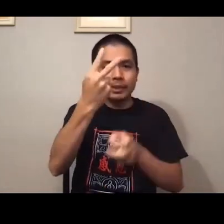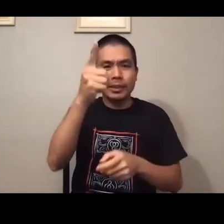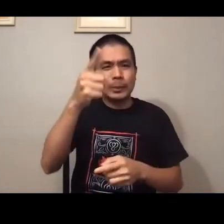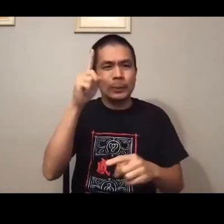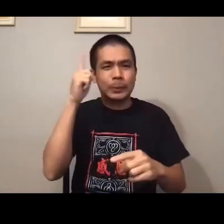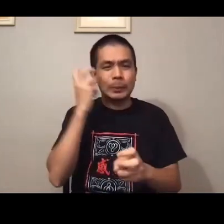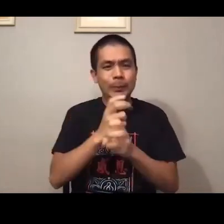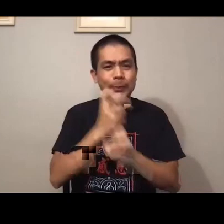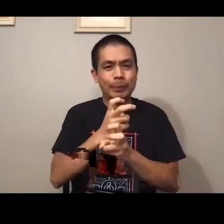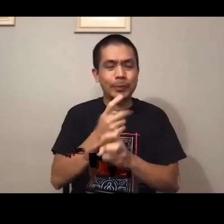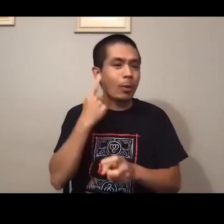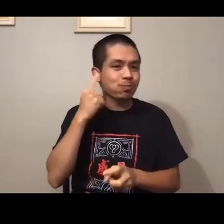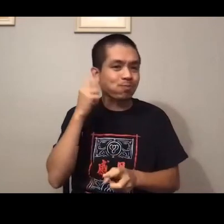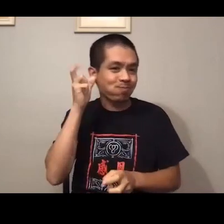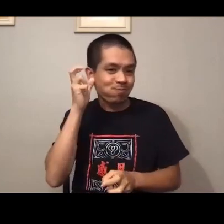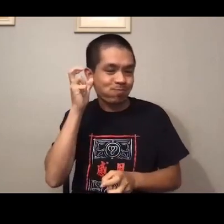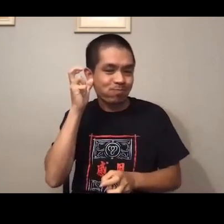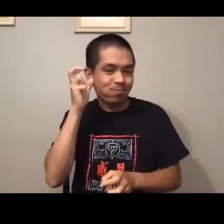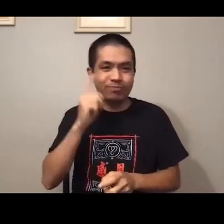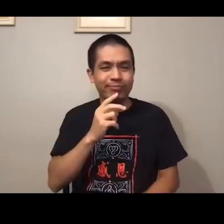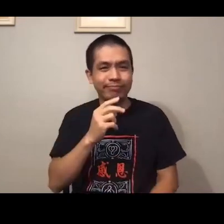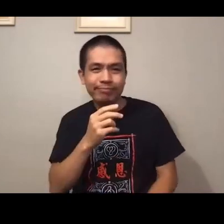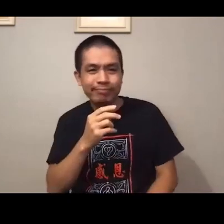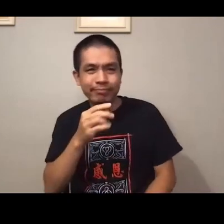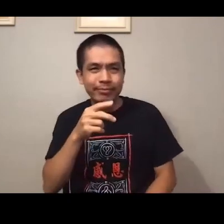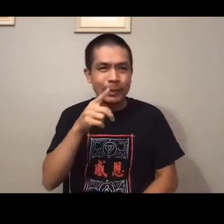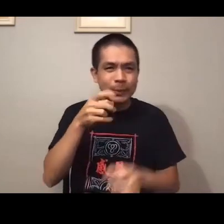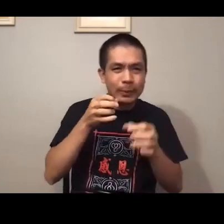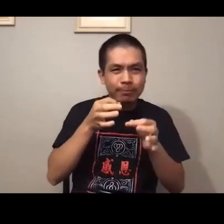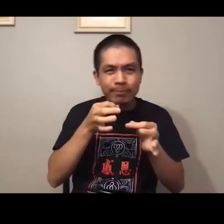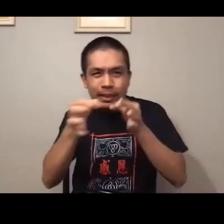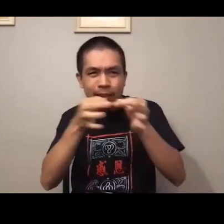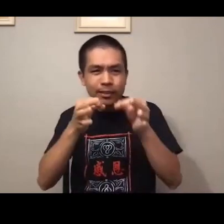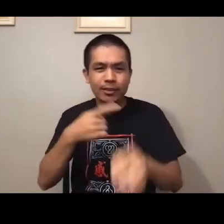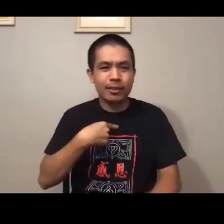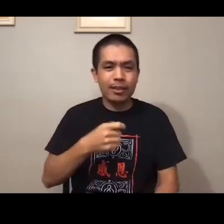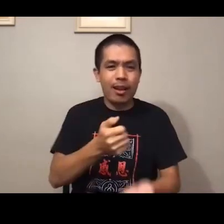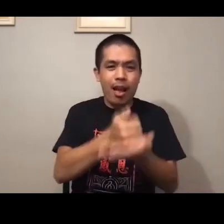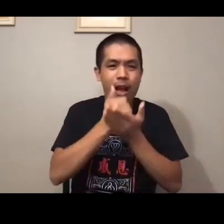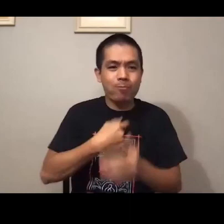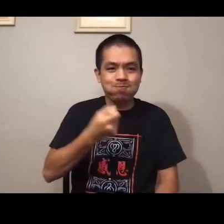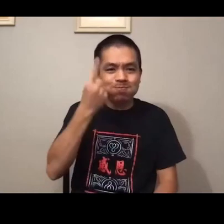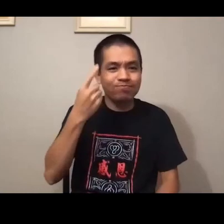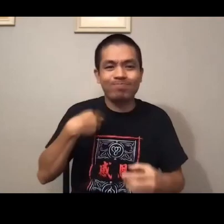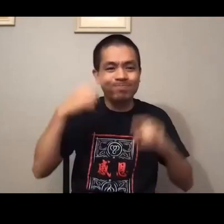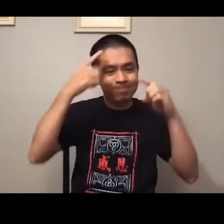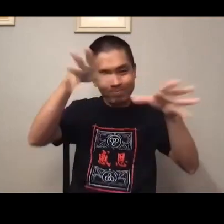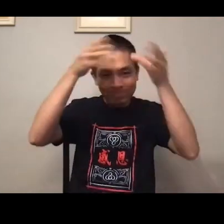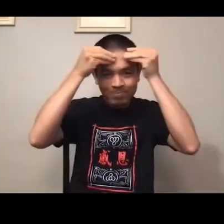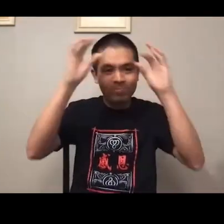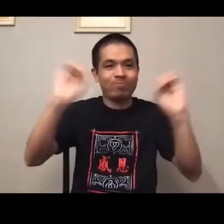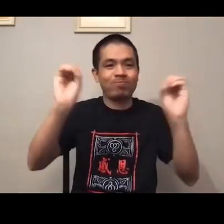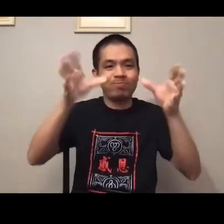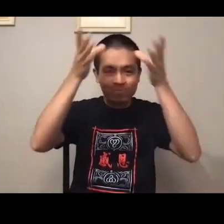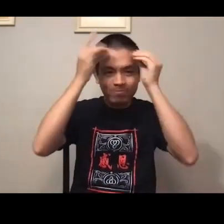And so I learned very quickly, eyes are very important. However, I was unable to hear. So